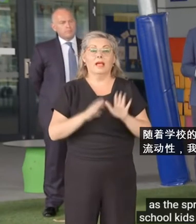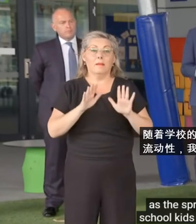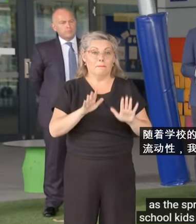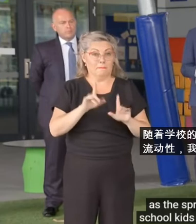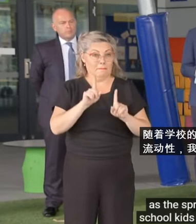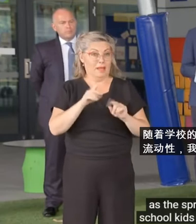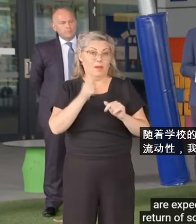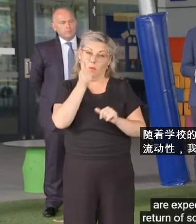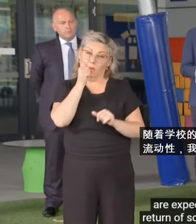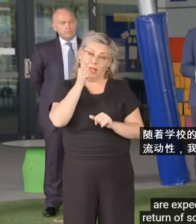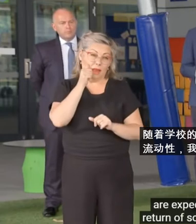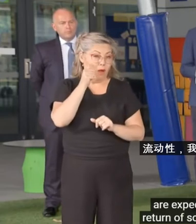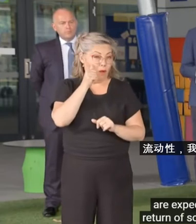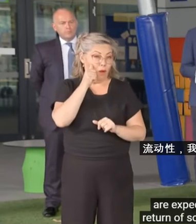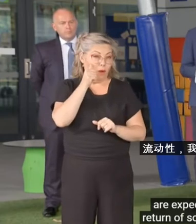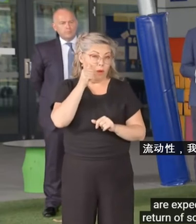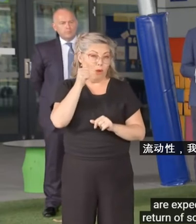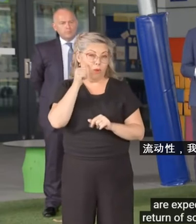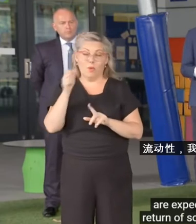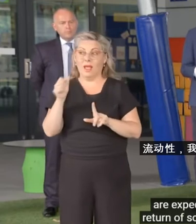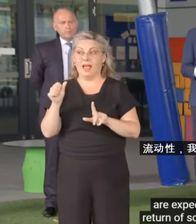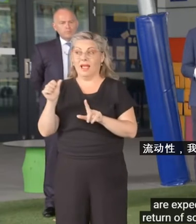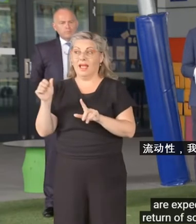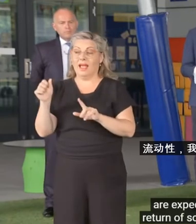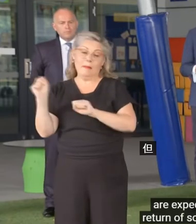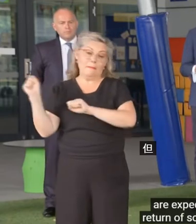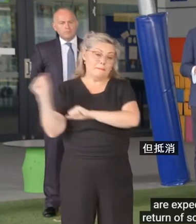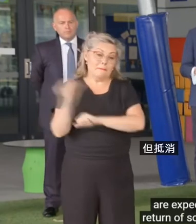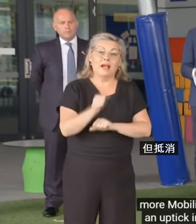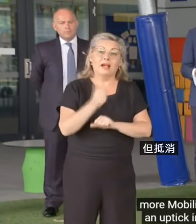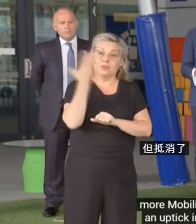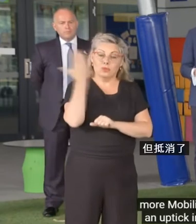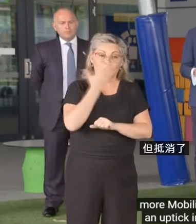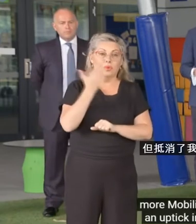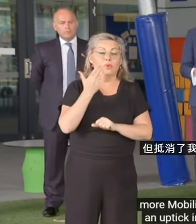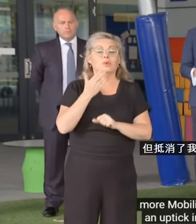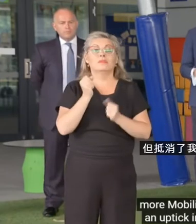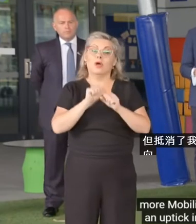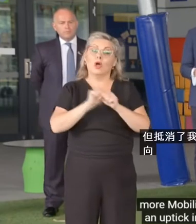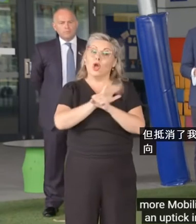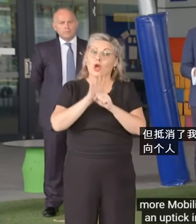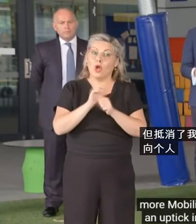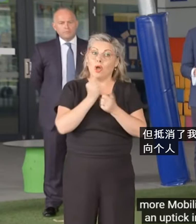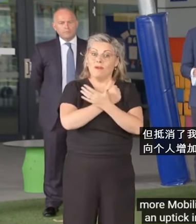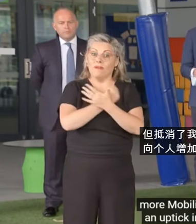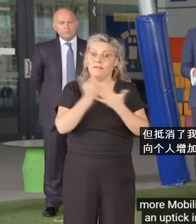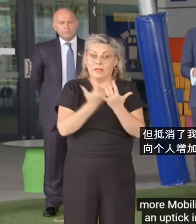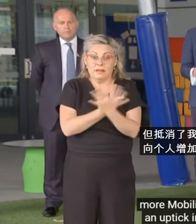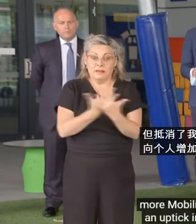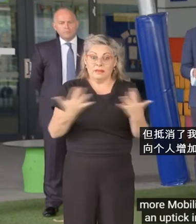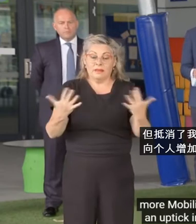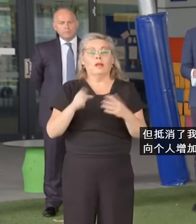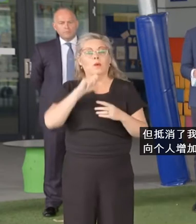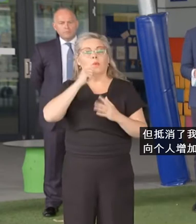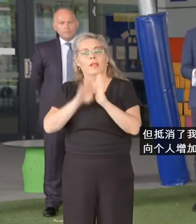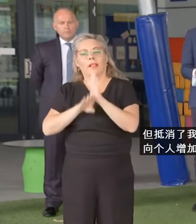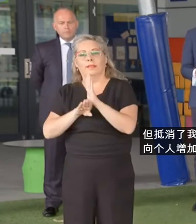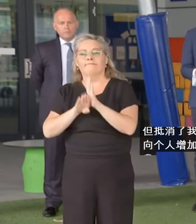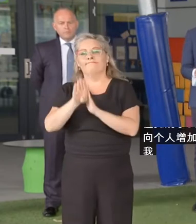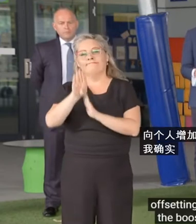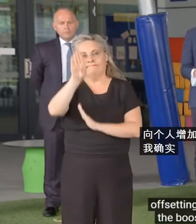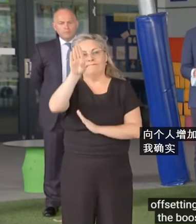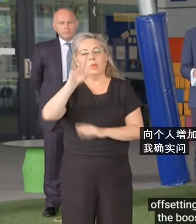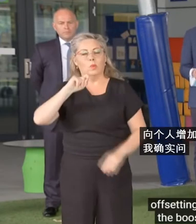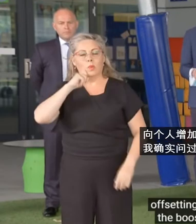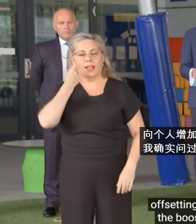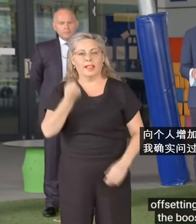mobility, that we might see an uptick in case numbers. But offsetting that, we're getting the booster doses into individuals.